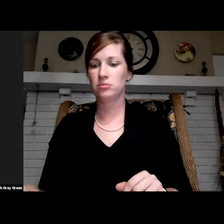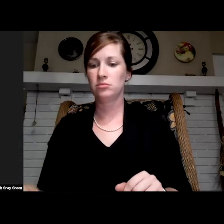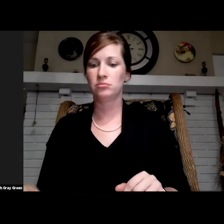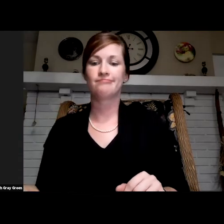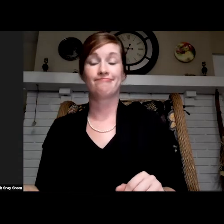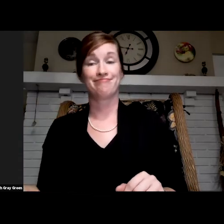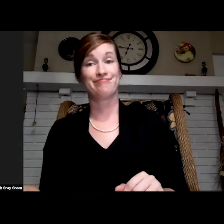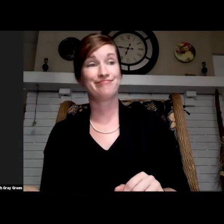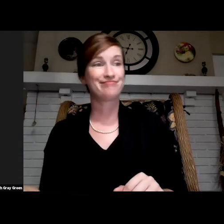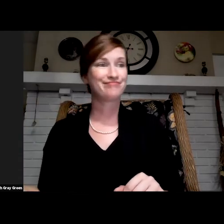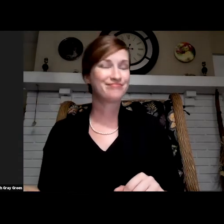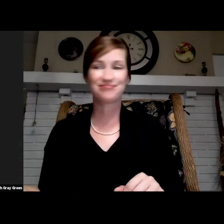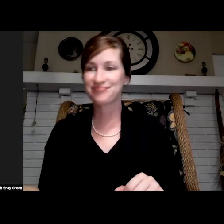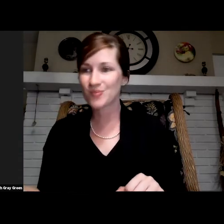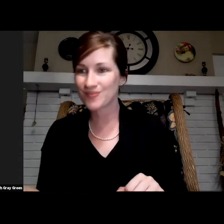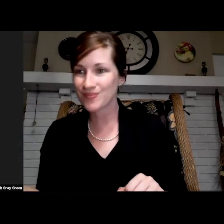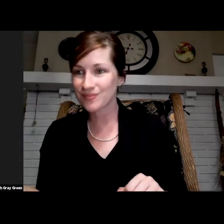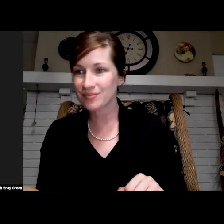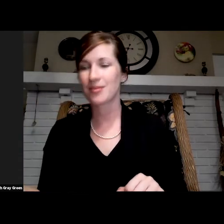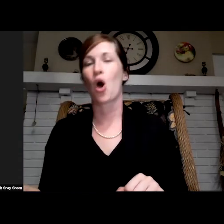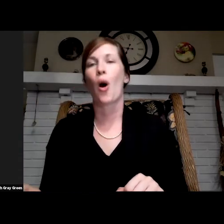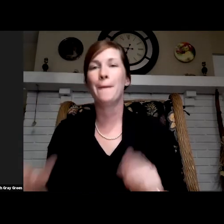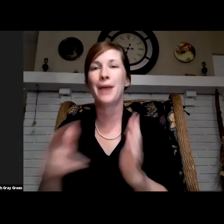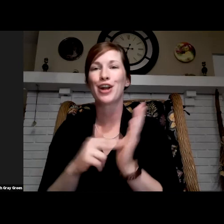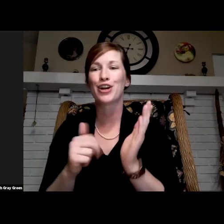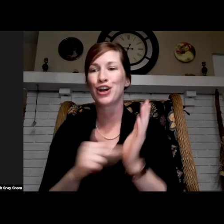So we have one here, Squaw Valley.